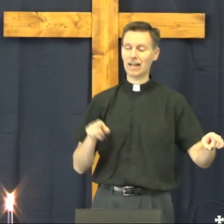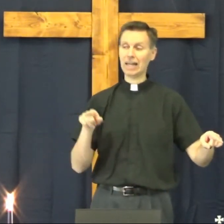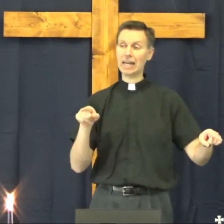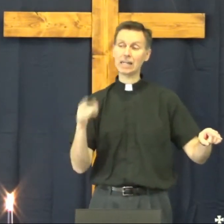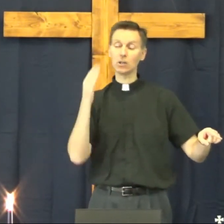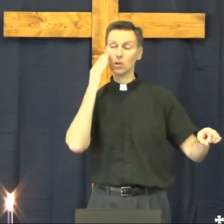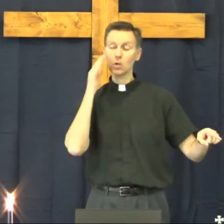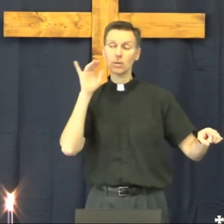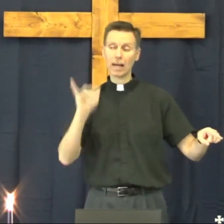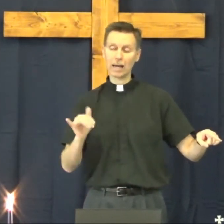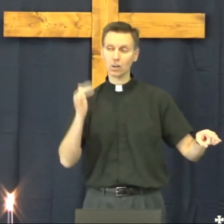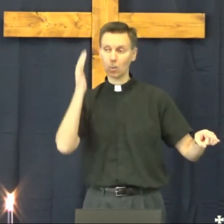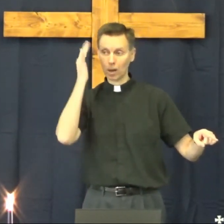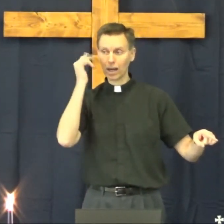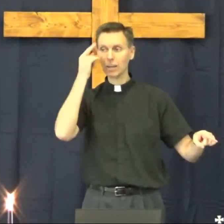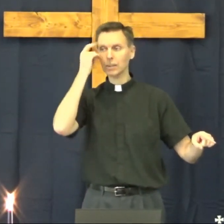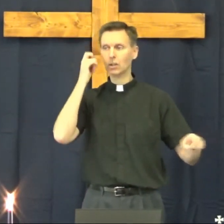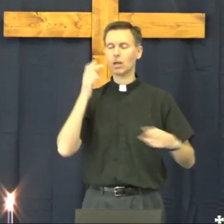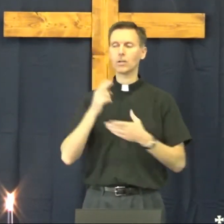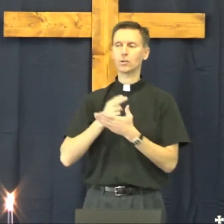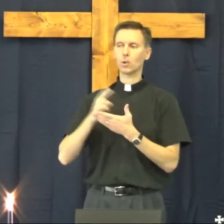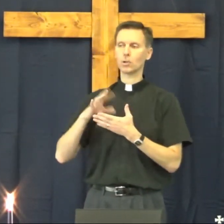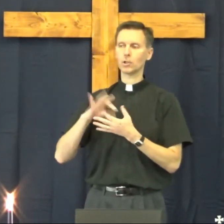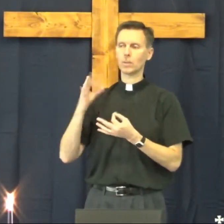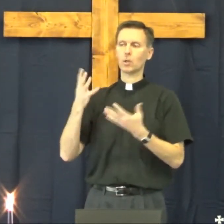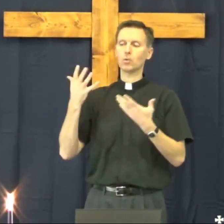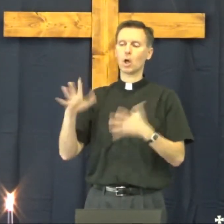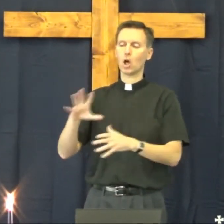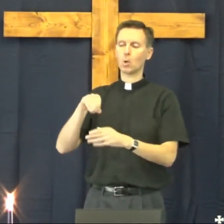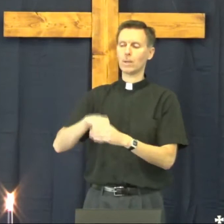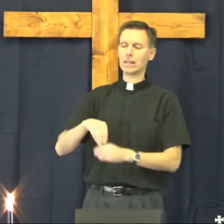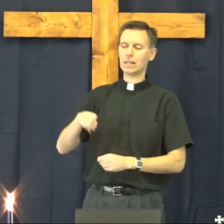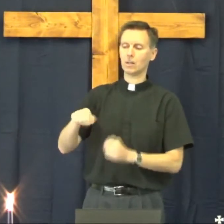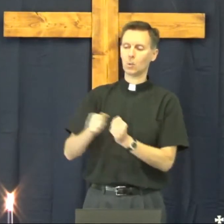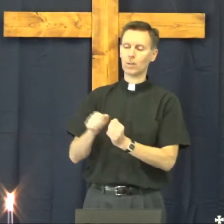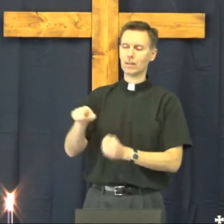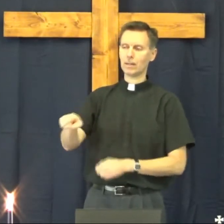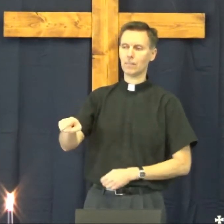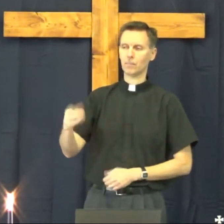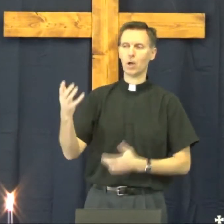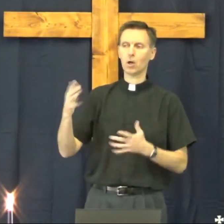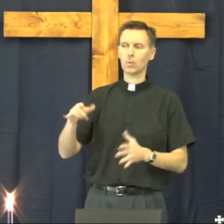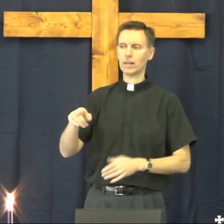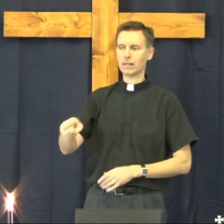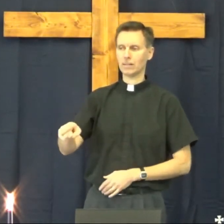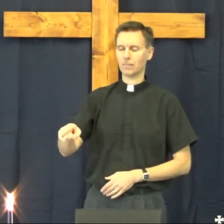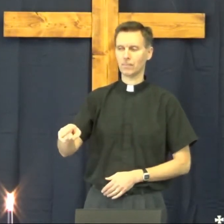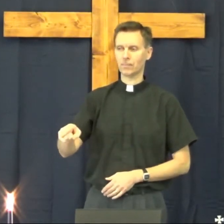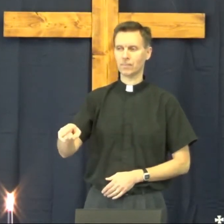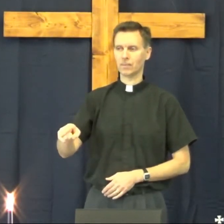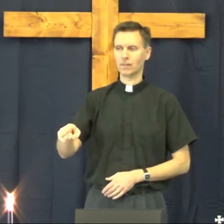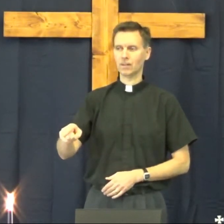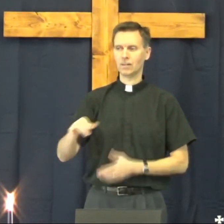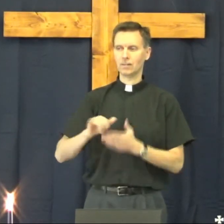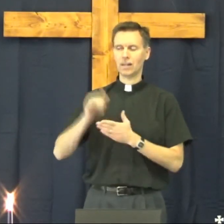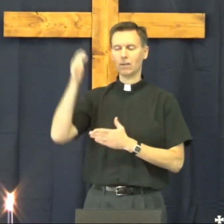And he knew that. Why? Because the Holy Spirit was already with him, already. That was